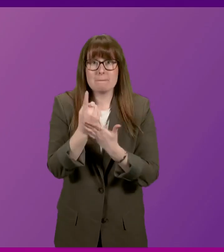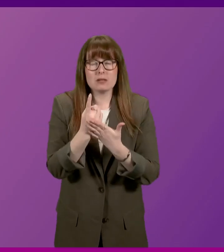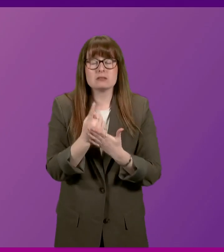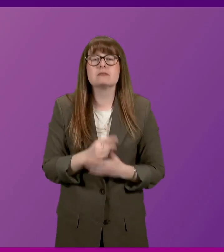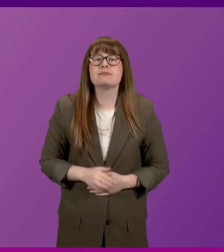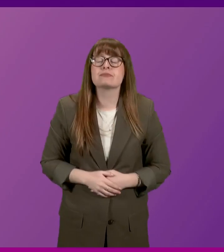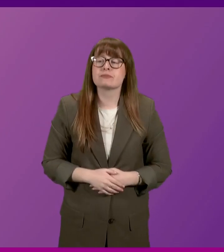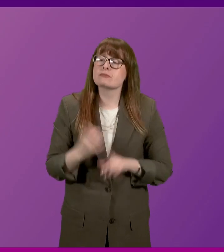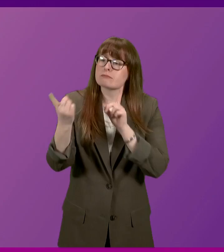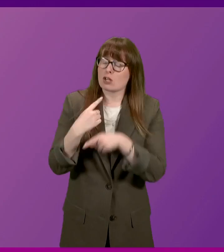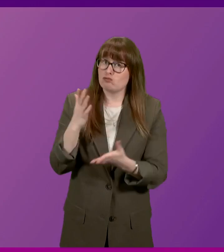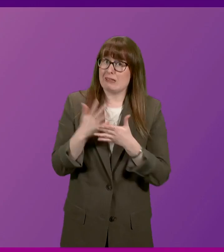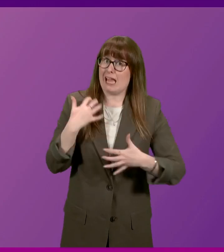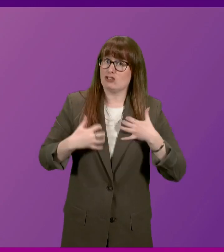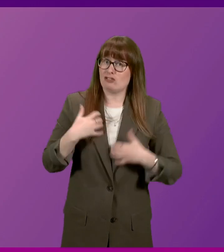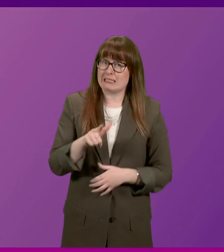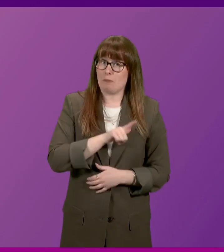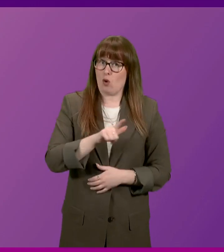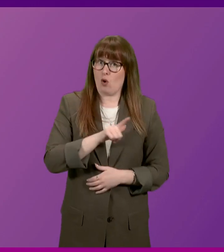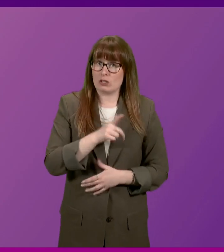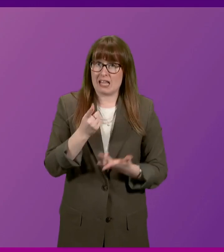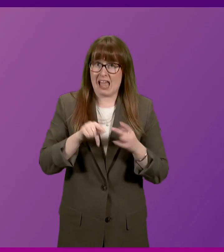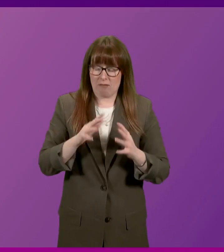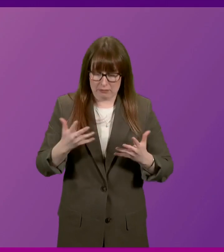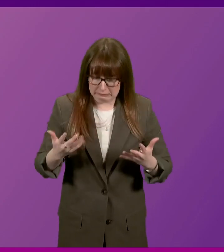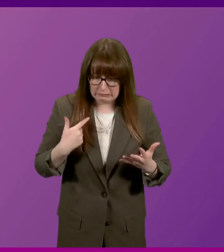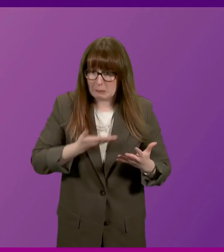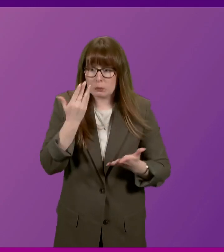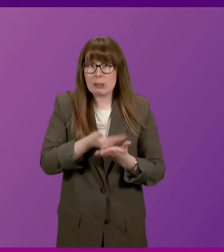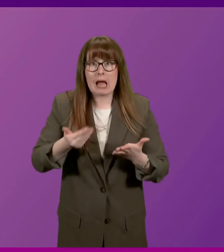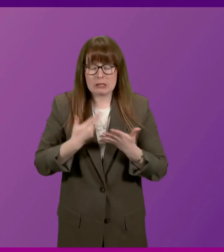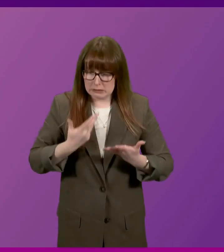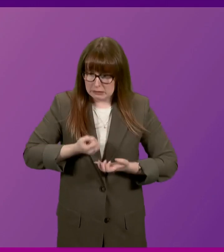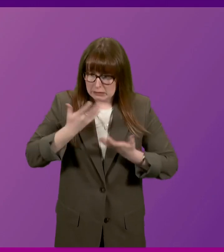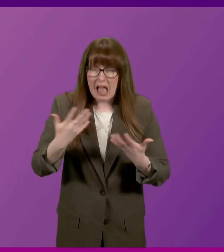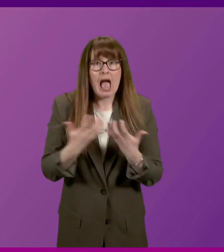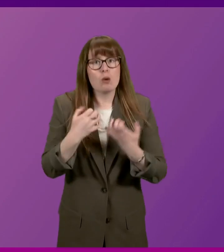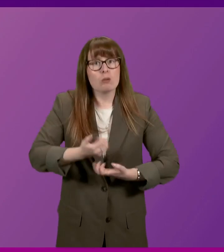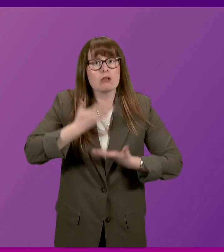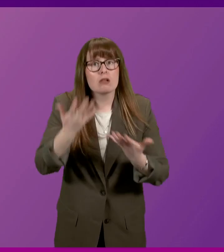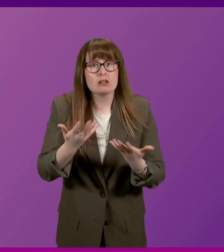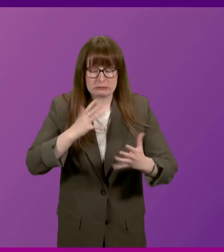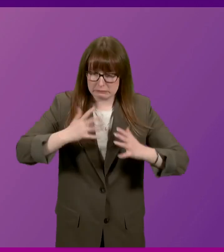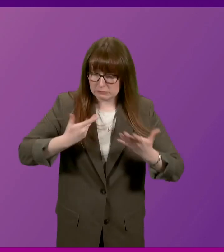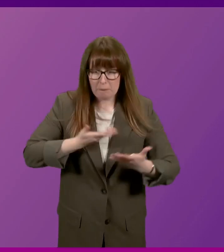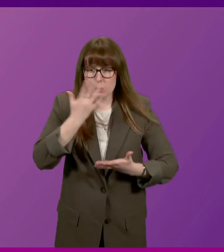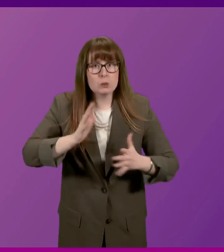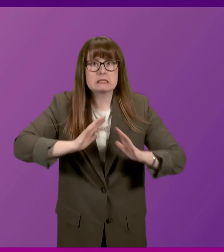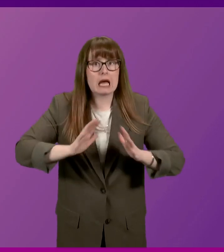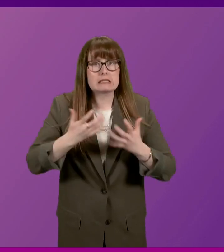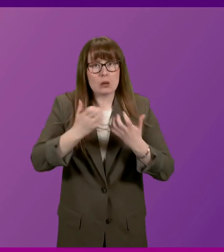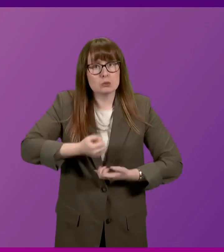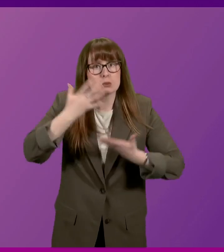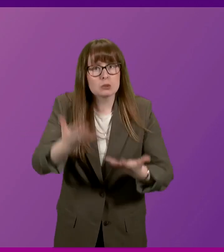really interesting, Jemina, because if you don't have the language, how do you communicate it? Yeah. That's a really pertinent point. Thank